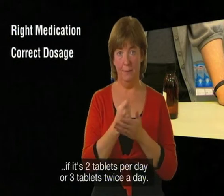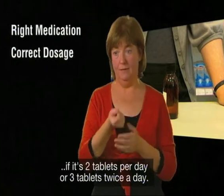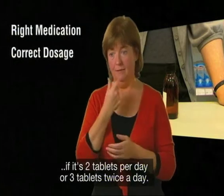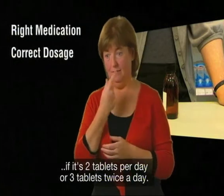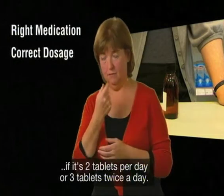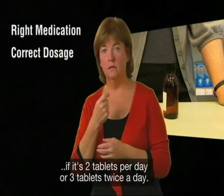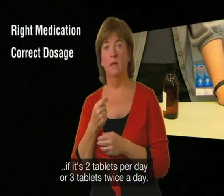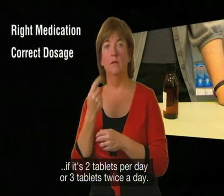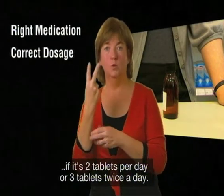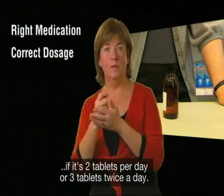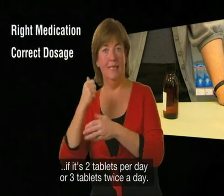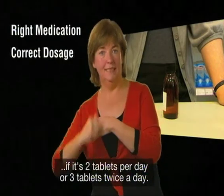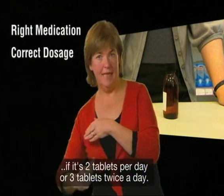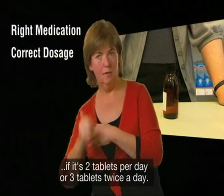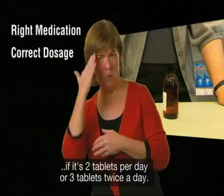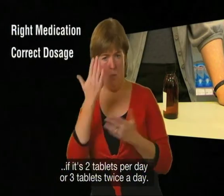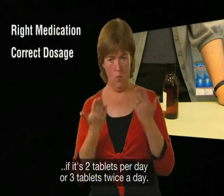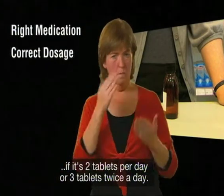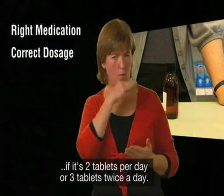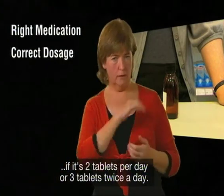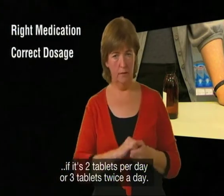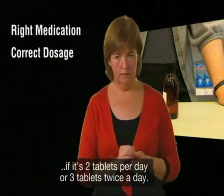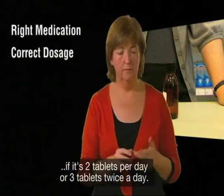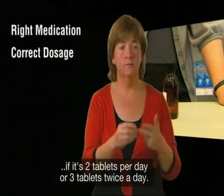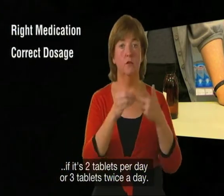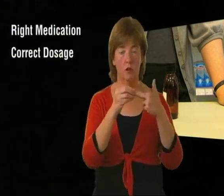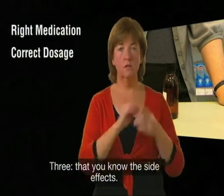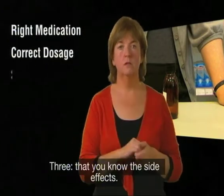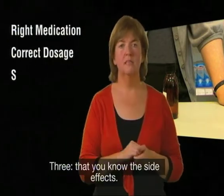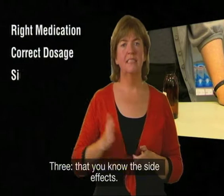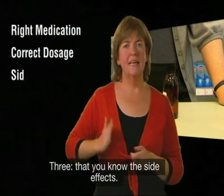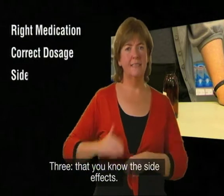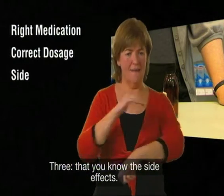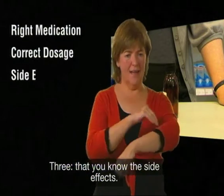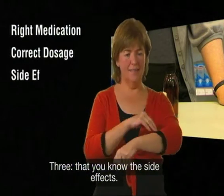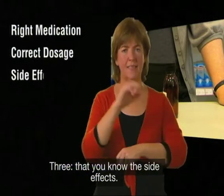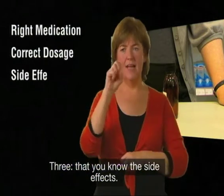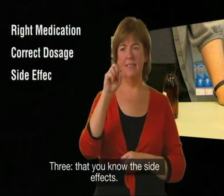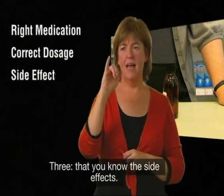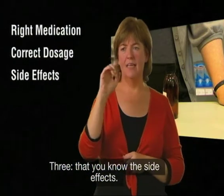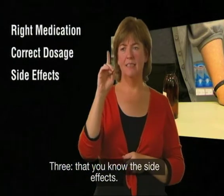2 tablets per day or 3 tablets twice a day. 3. That you know the side